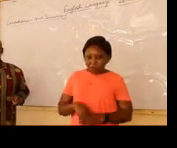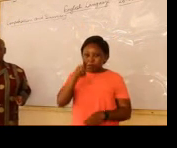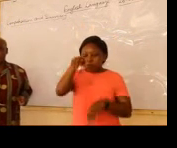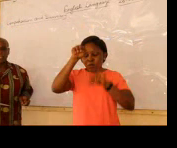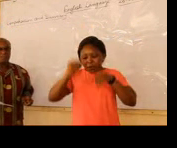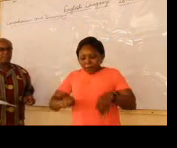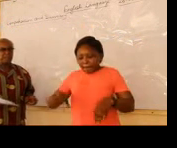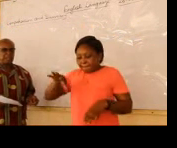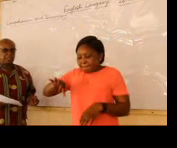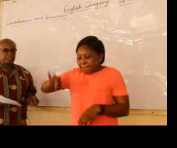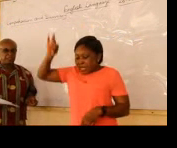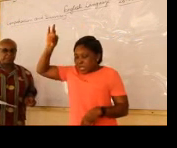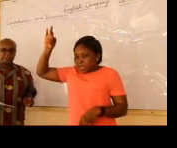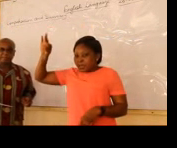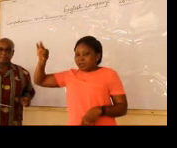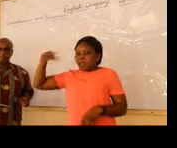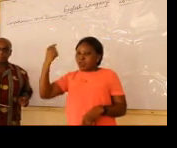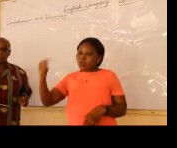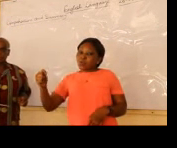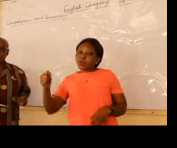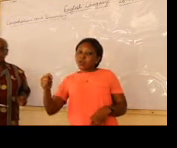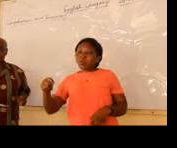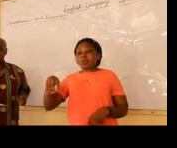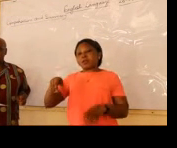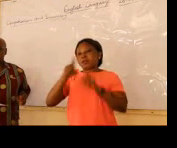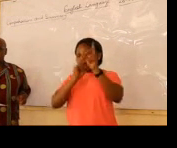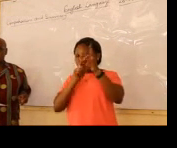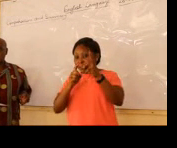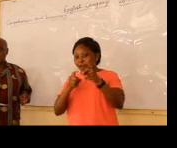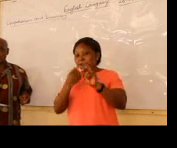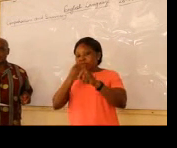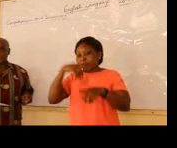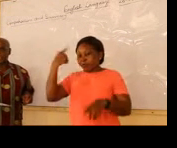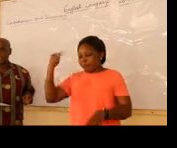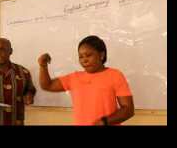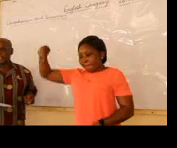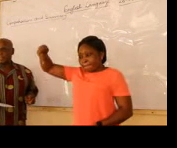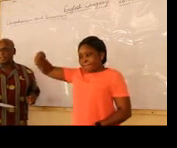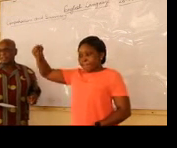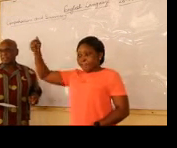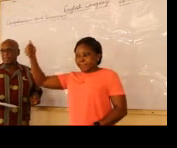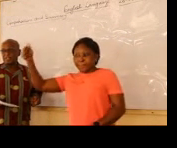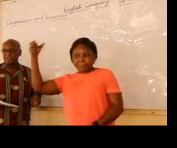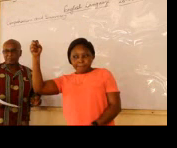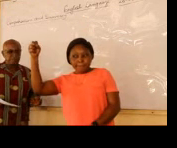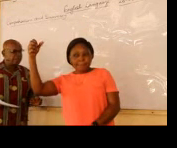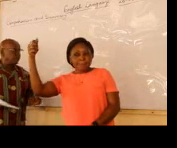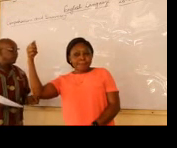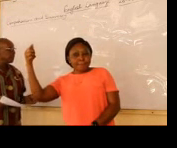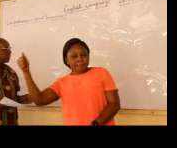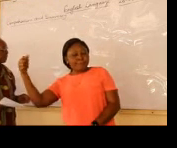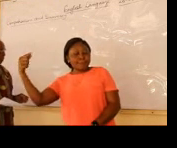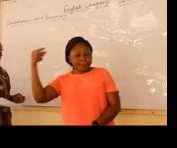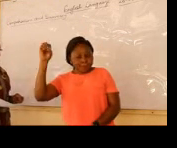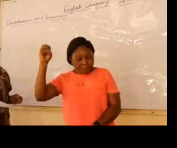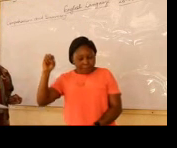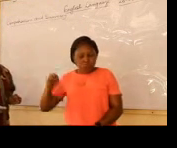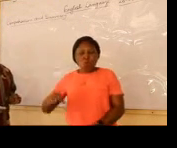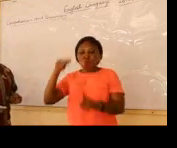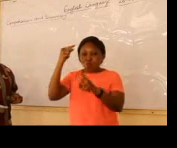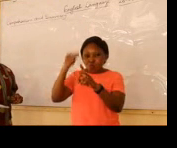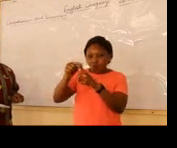passage word for word. You can lift your answers word for